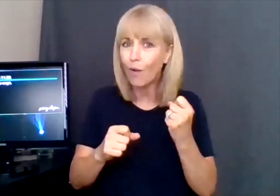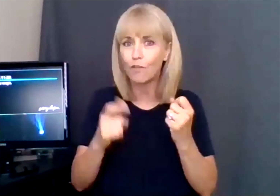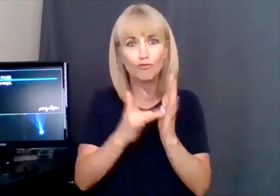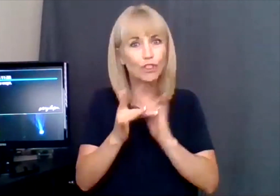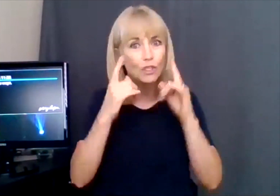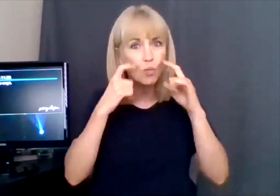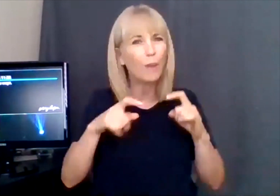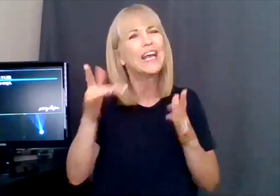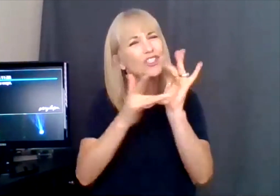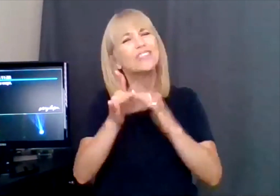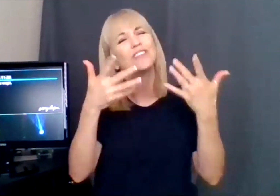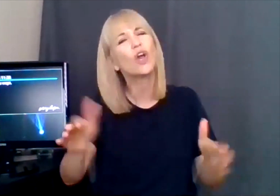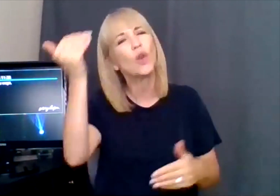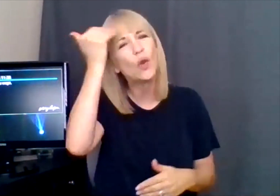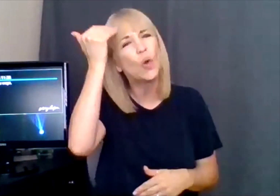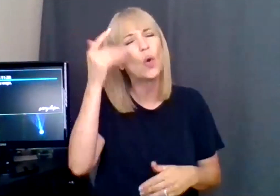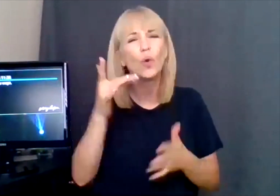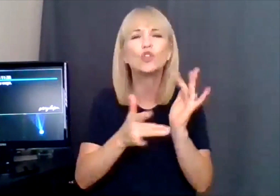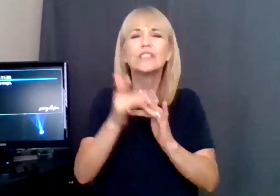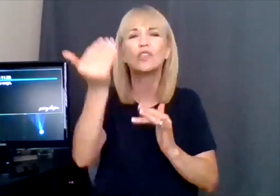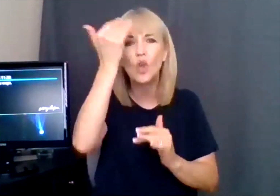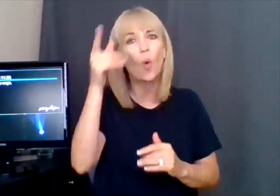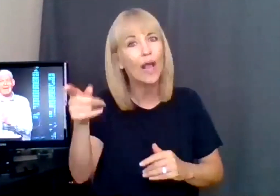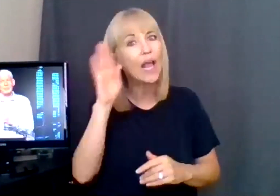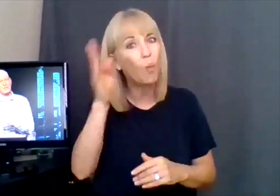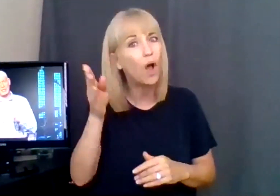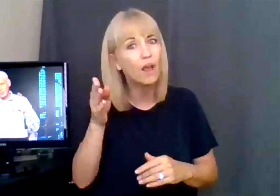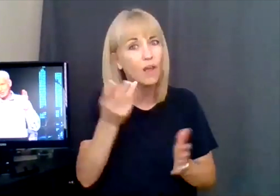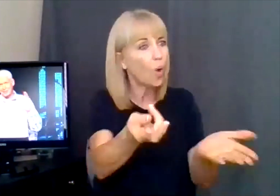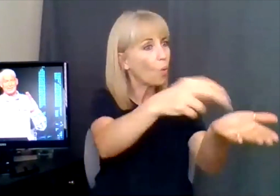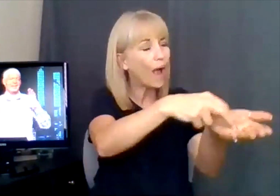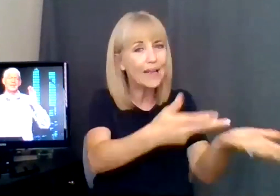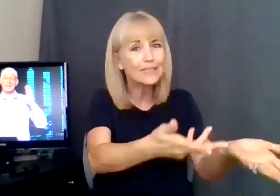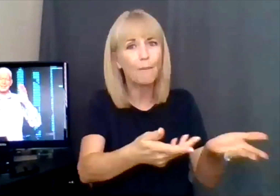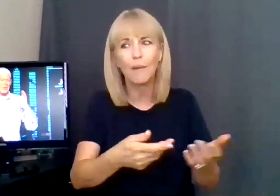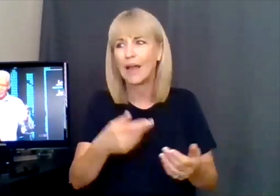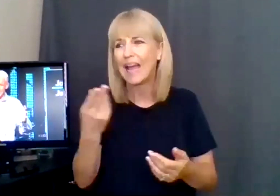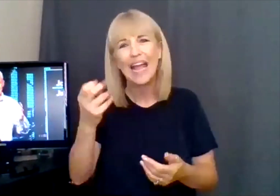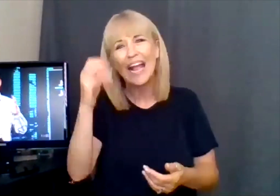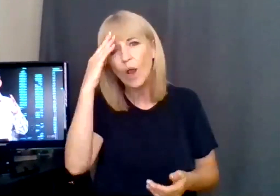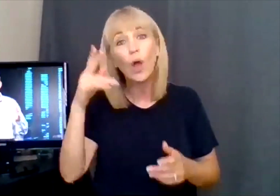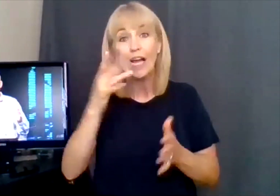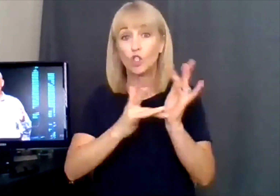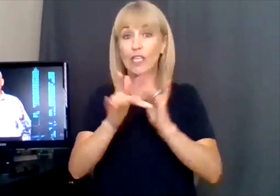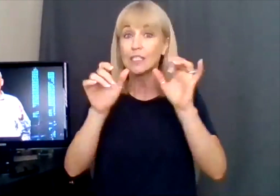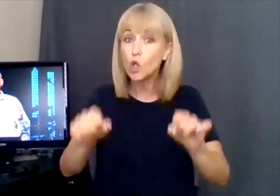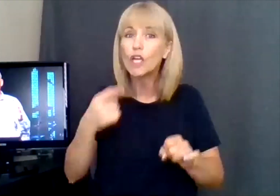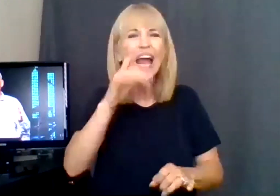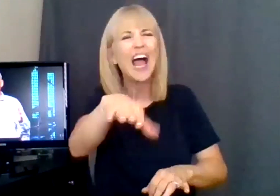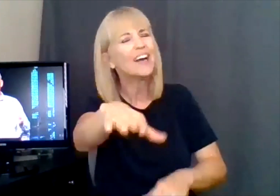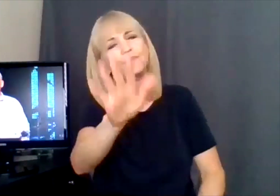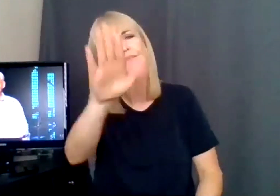what was coming. He knew that at that moment in time, he was going to raise Jesus from the dead, so he could have walked up and said, oh, guys, don't worry about this. I've got